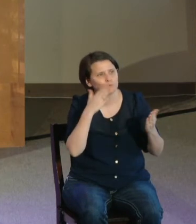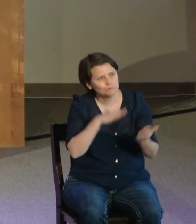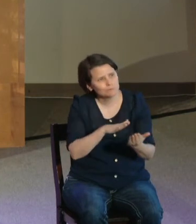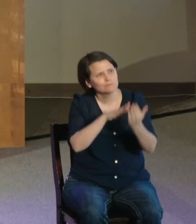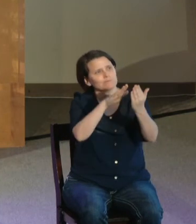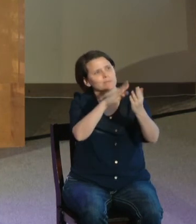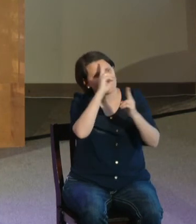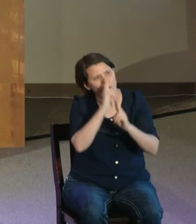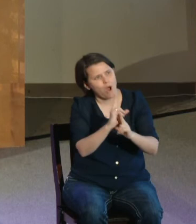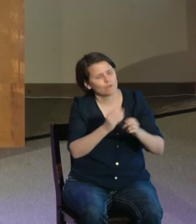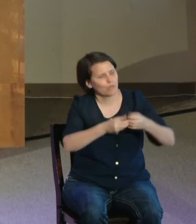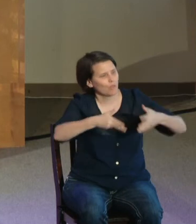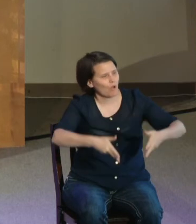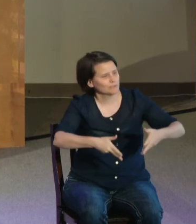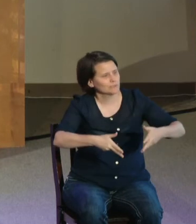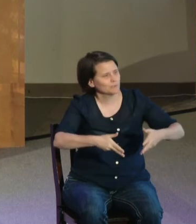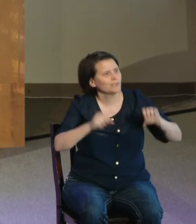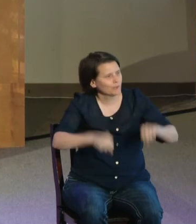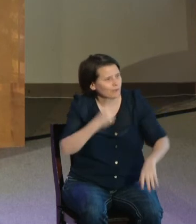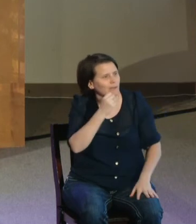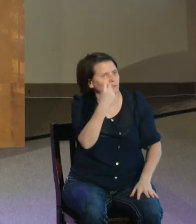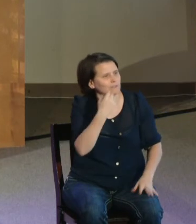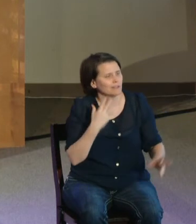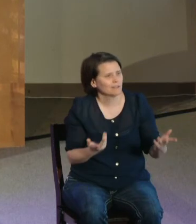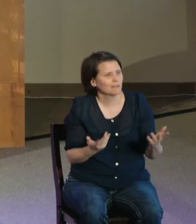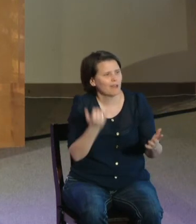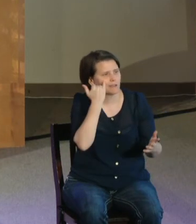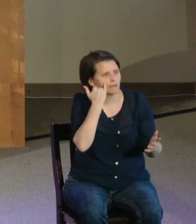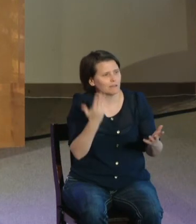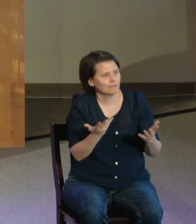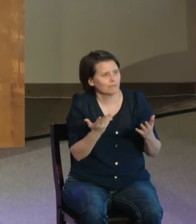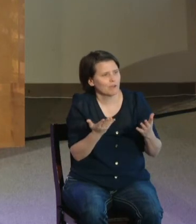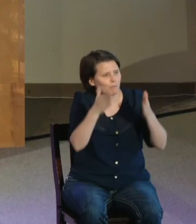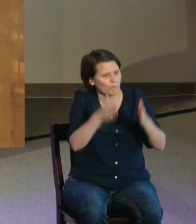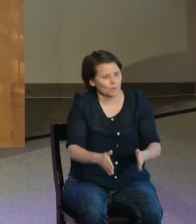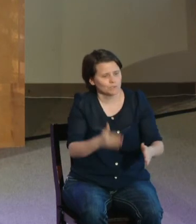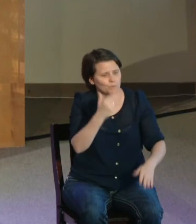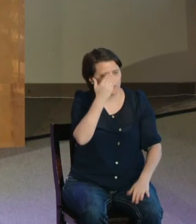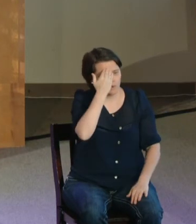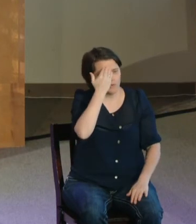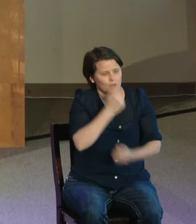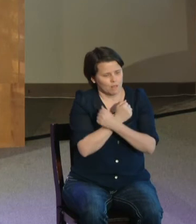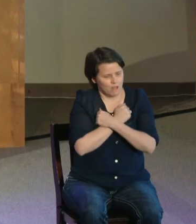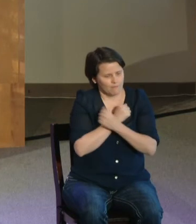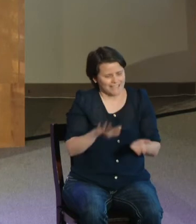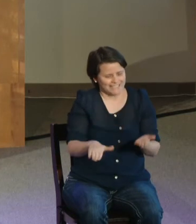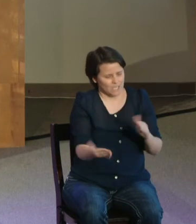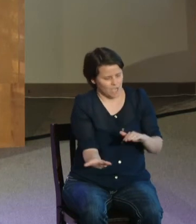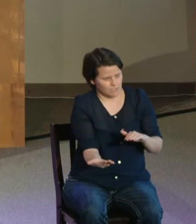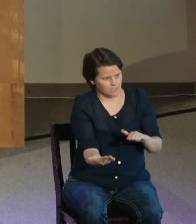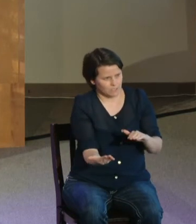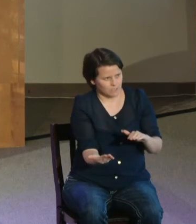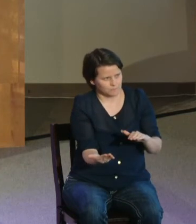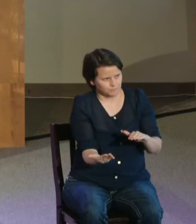able to understand that if we lost a loved one to the pandemic, to COVID, that yes, that's a loss. But then it was